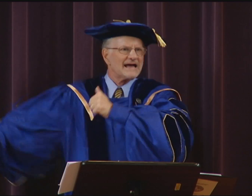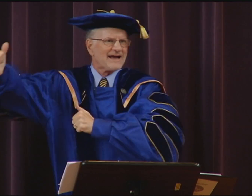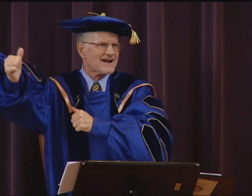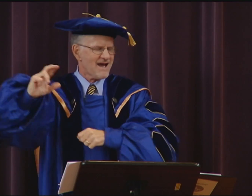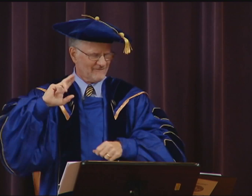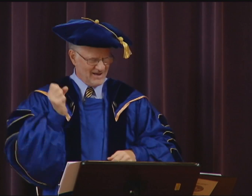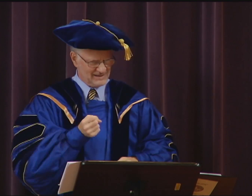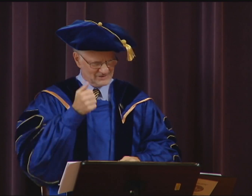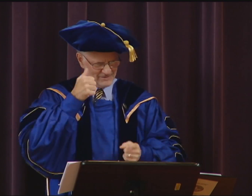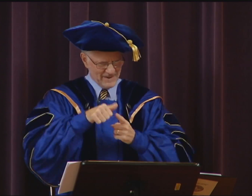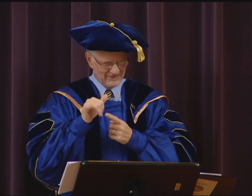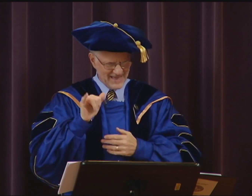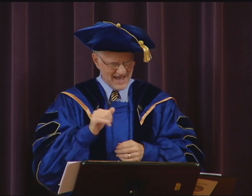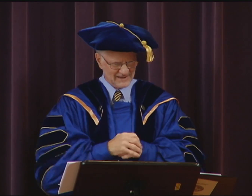Scared us to death.